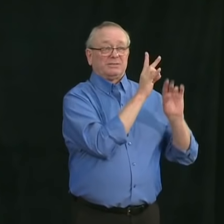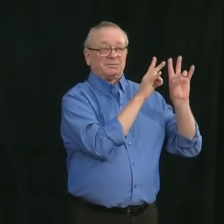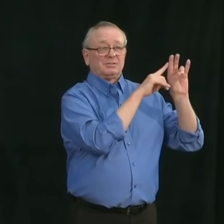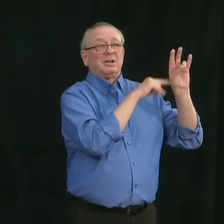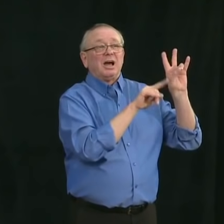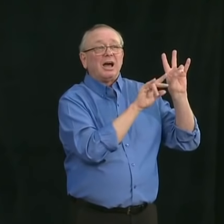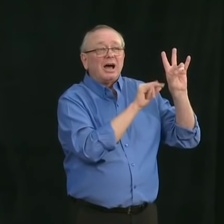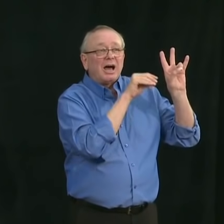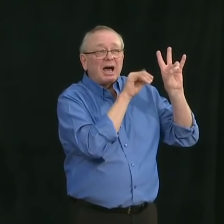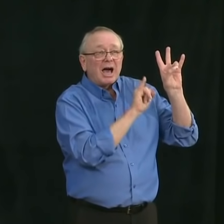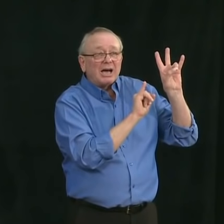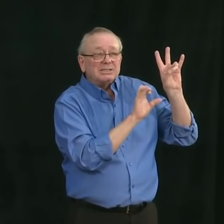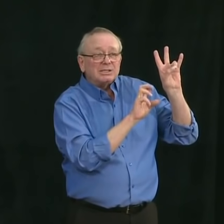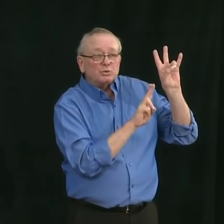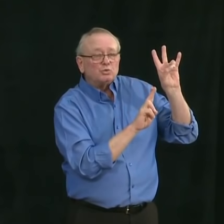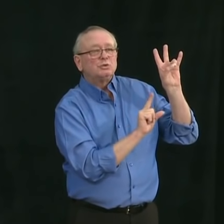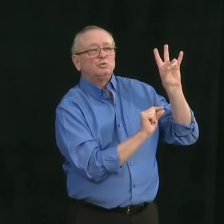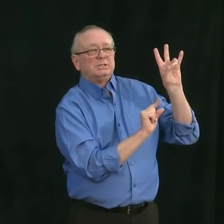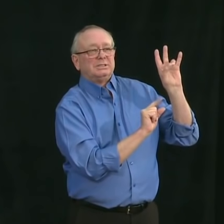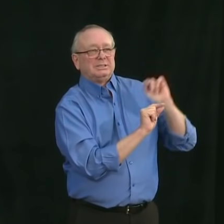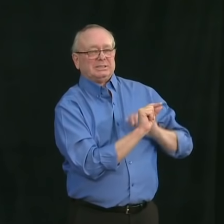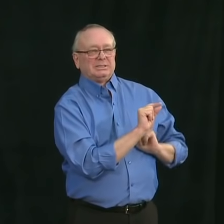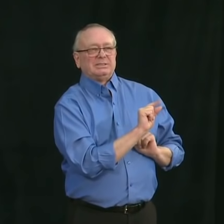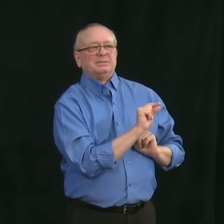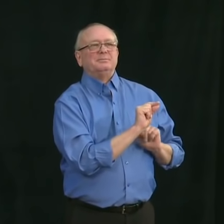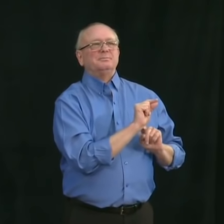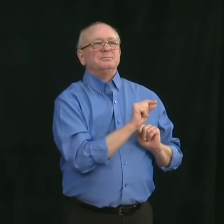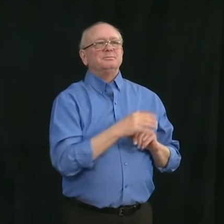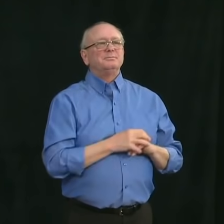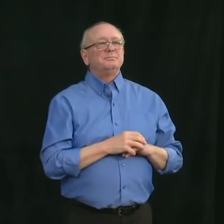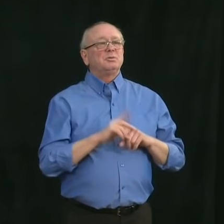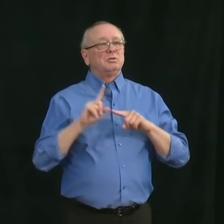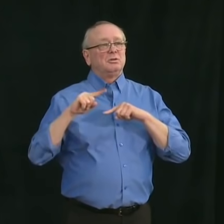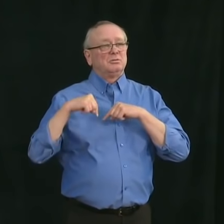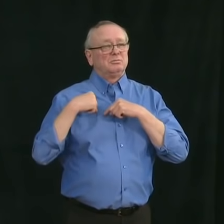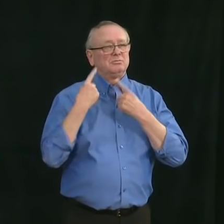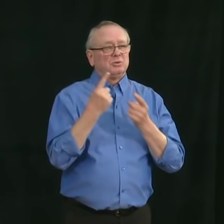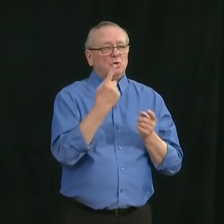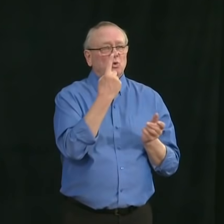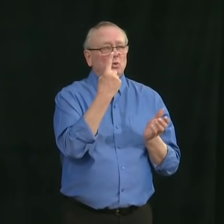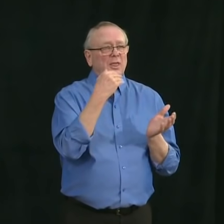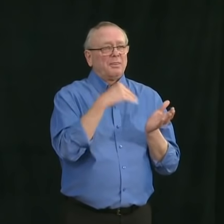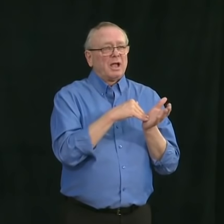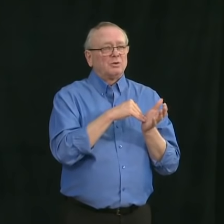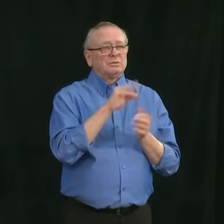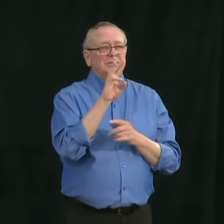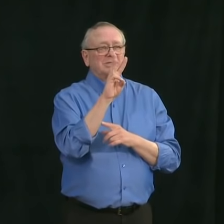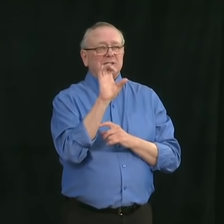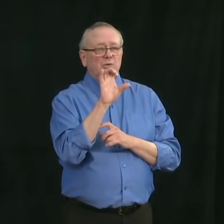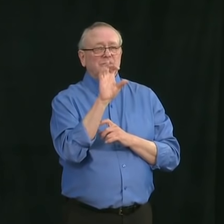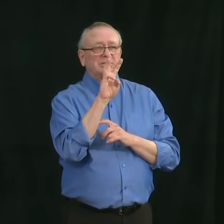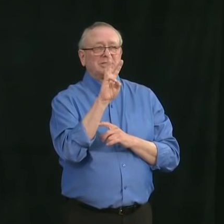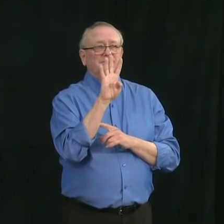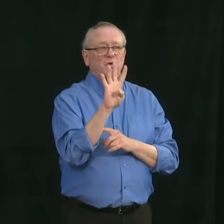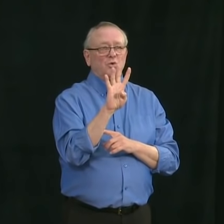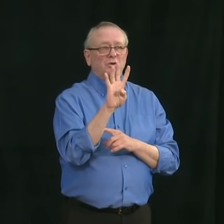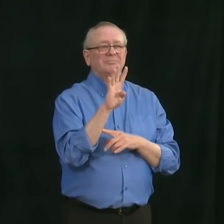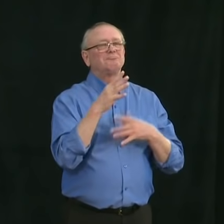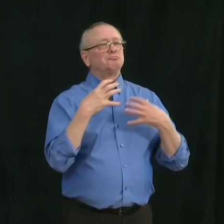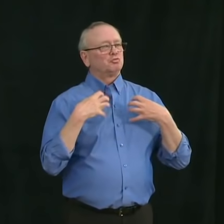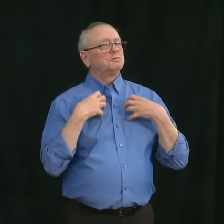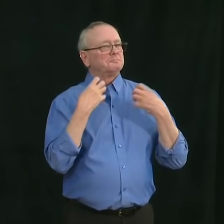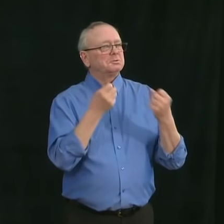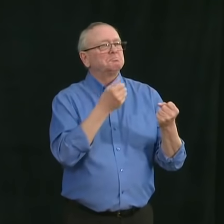in intensive care. So far, 1,664 people in our province have recovered from